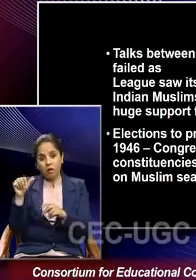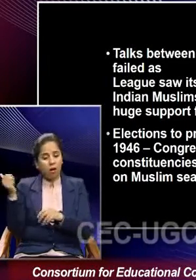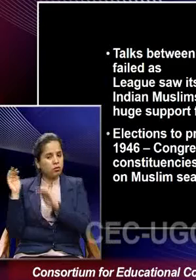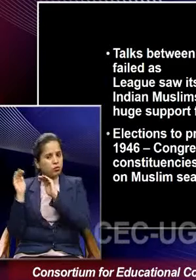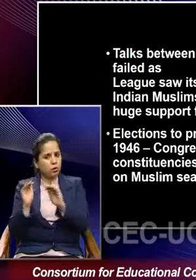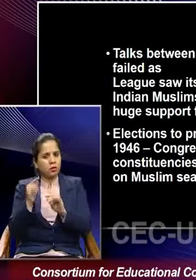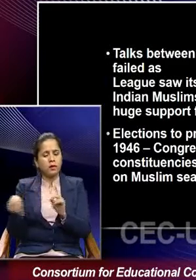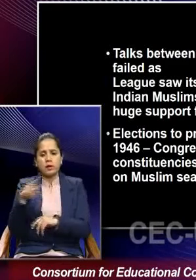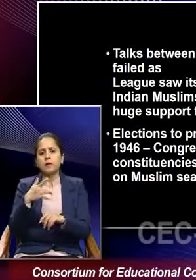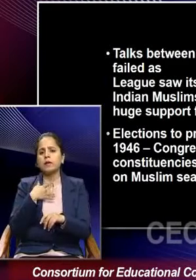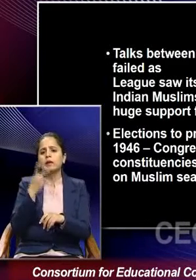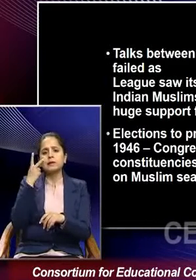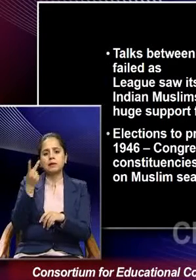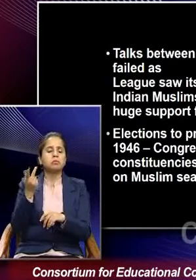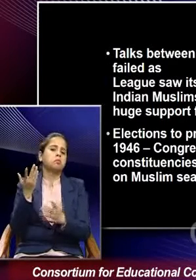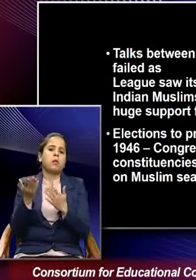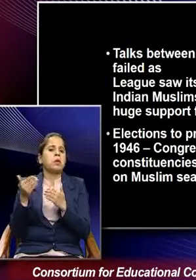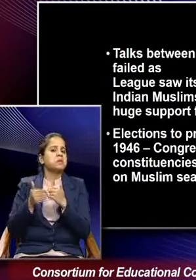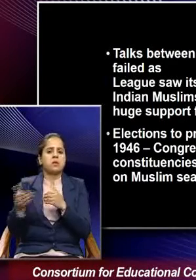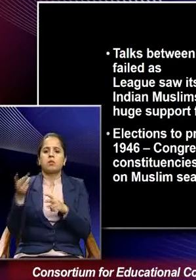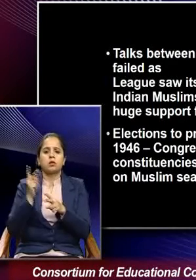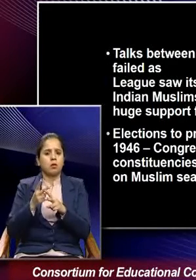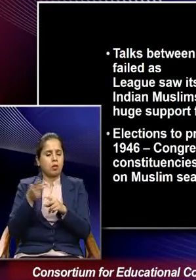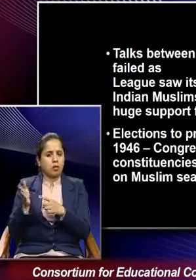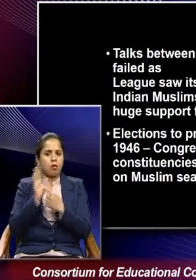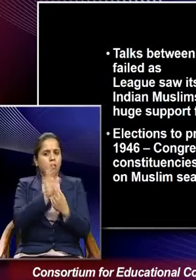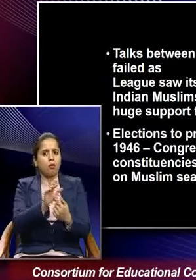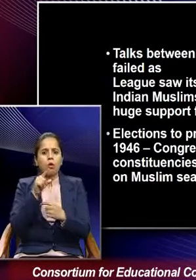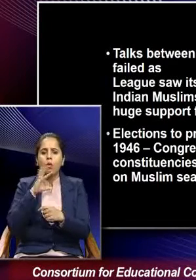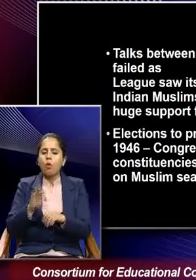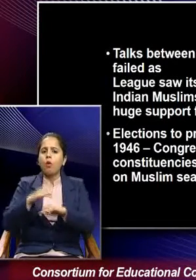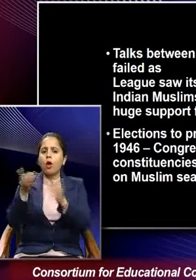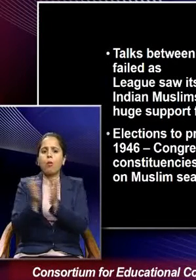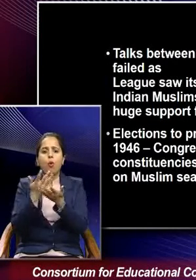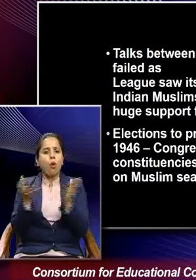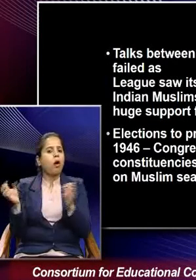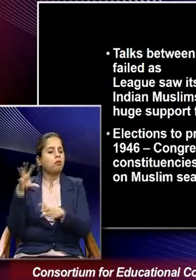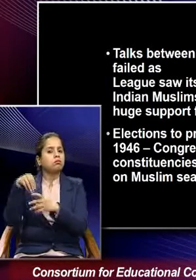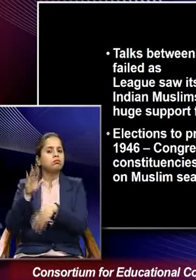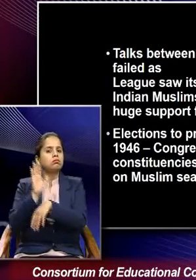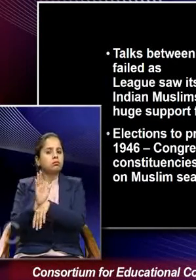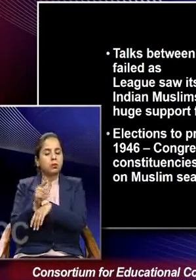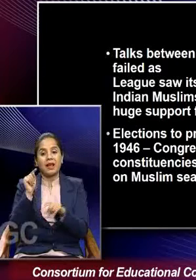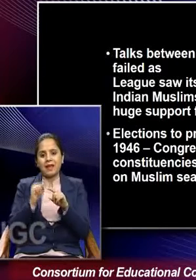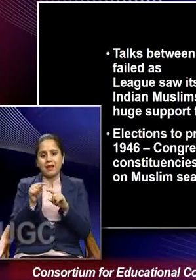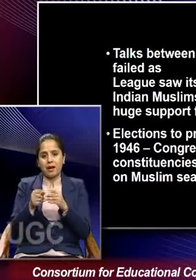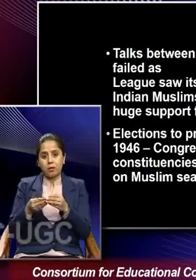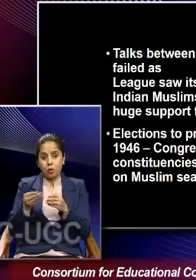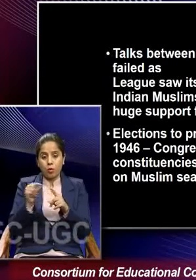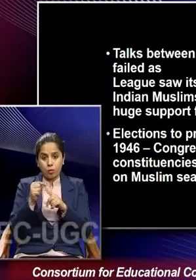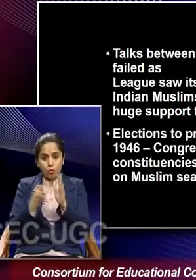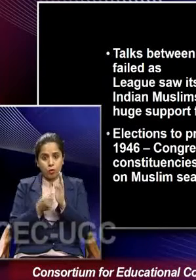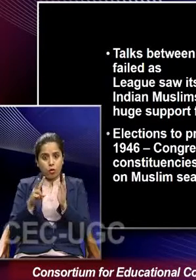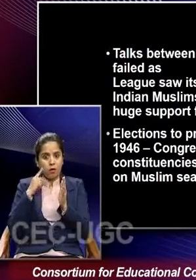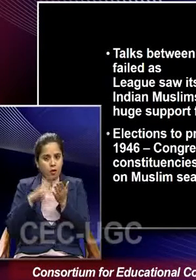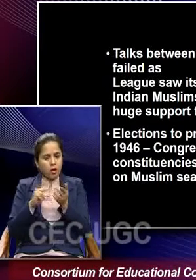it considered itself to be representative of all the communities. So, elections to provinces were